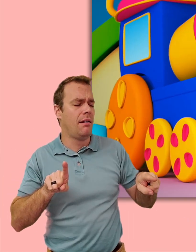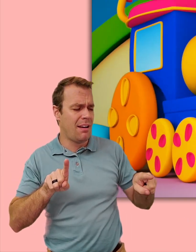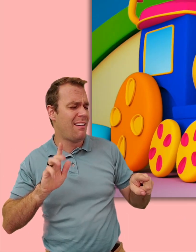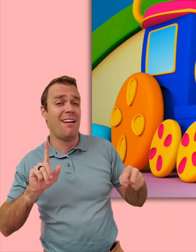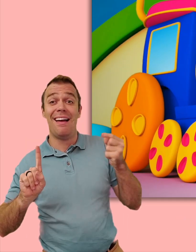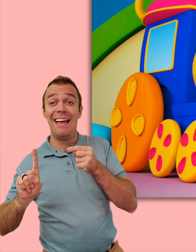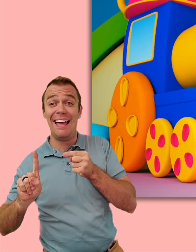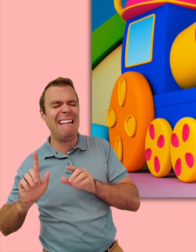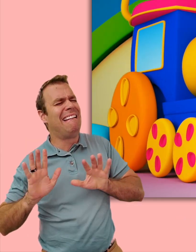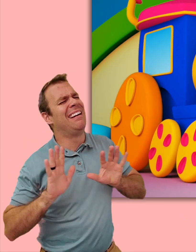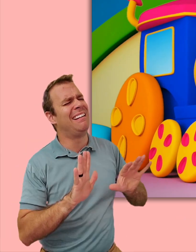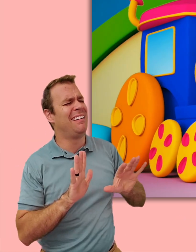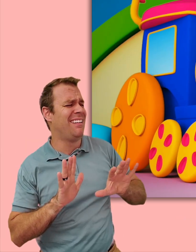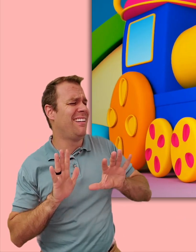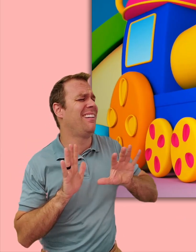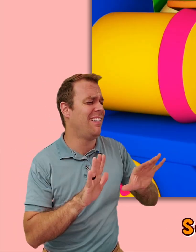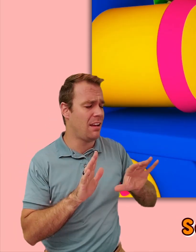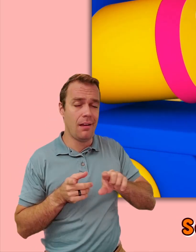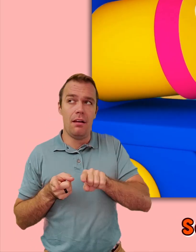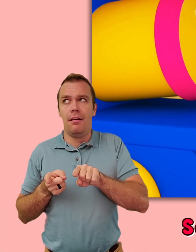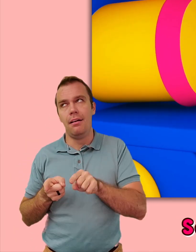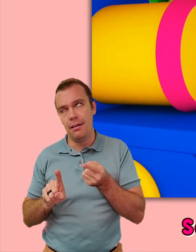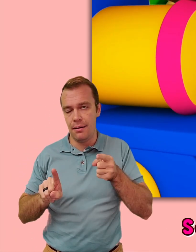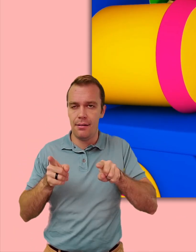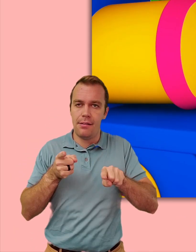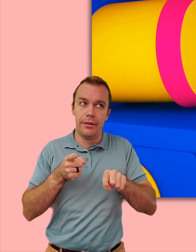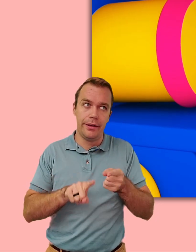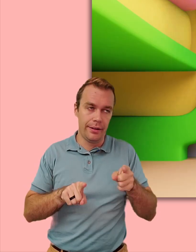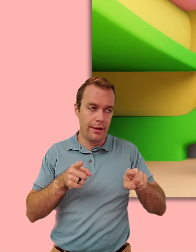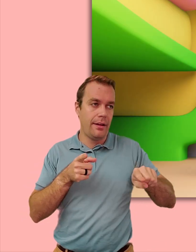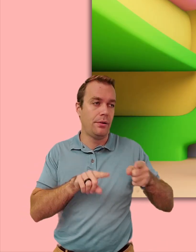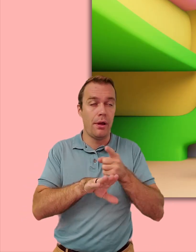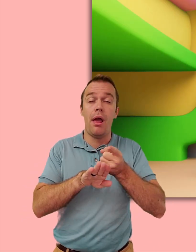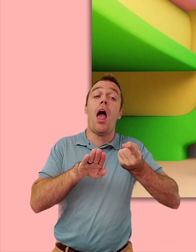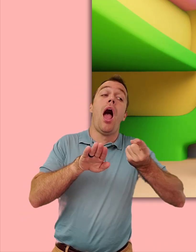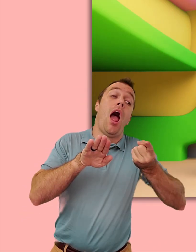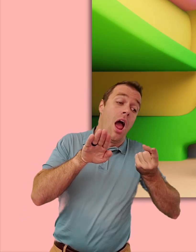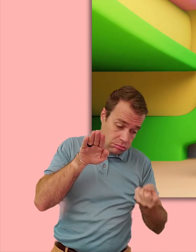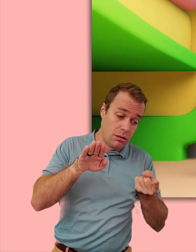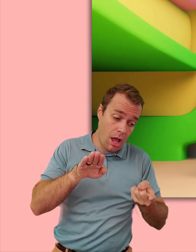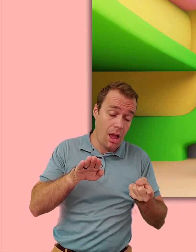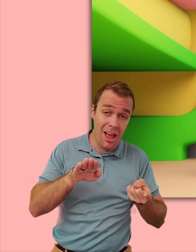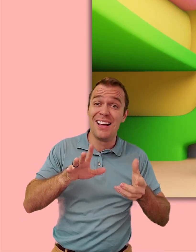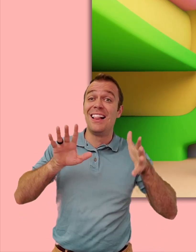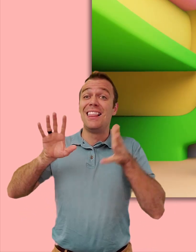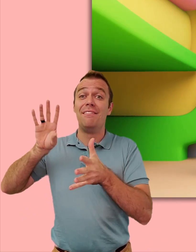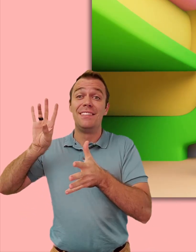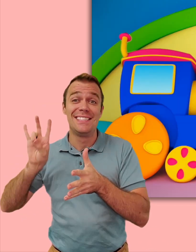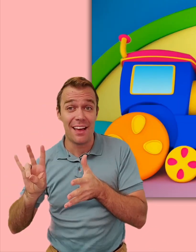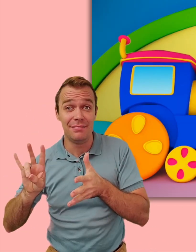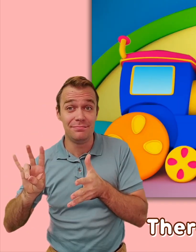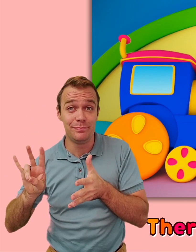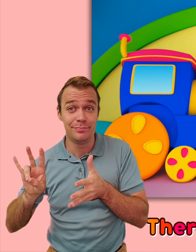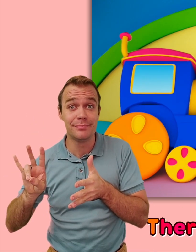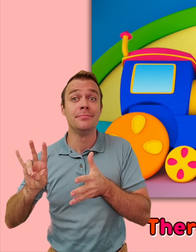said, roll over, roll over. So they all rolled over and one fell out. 7!